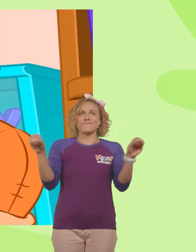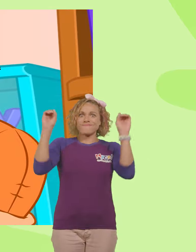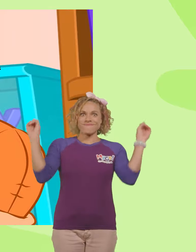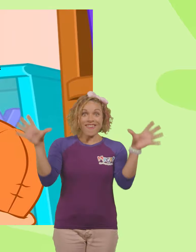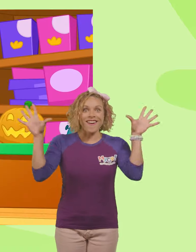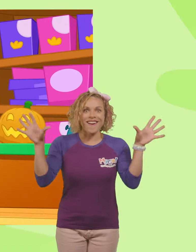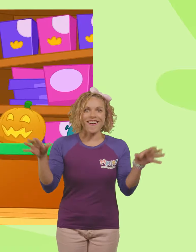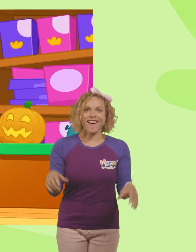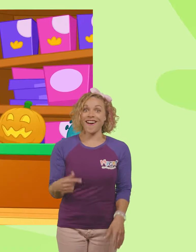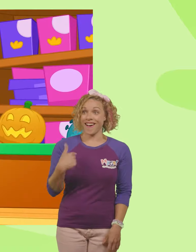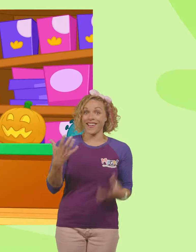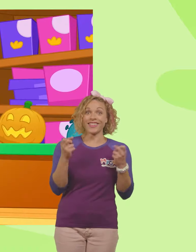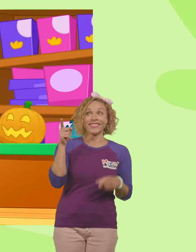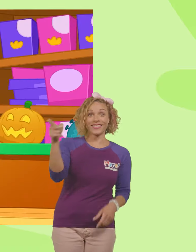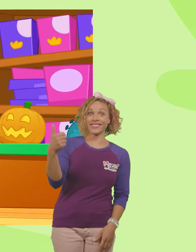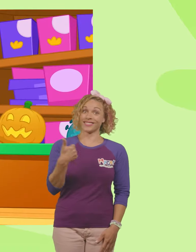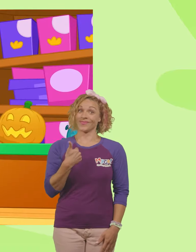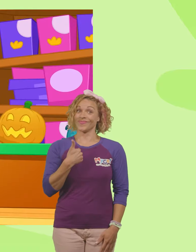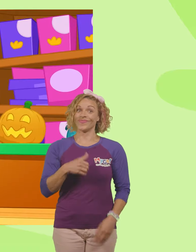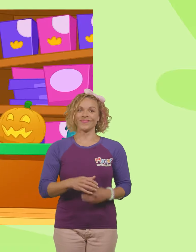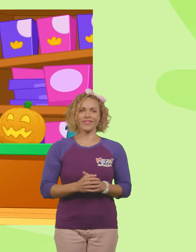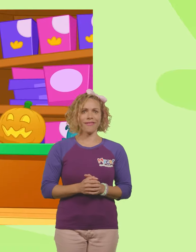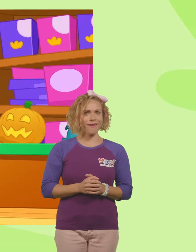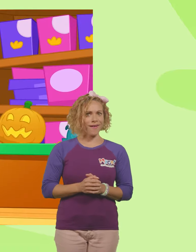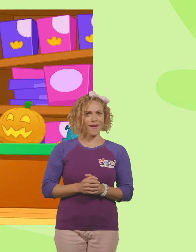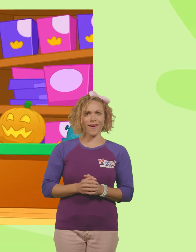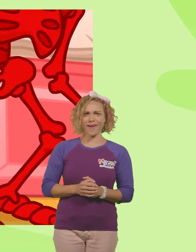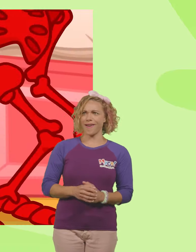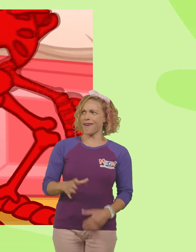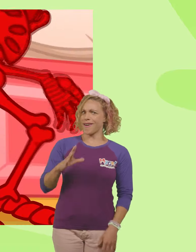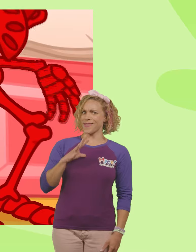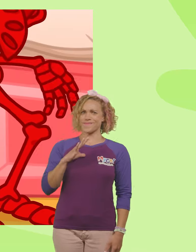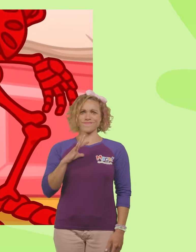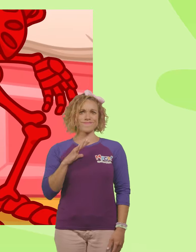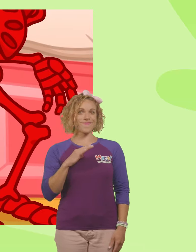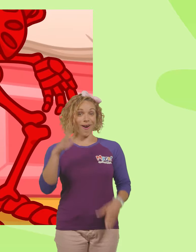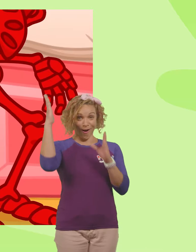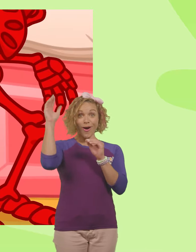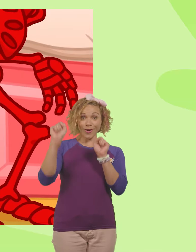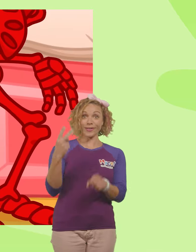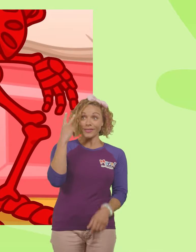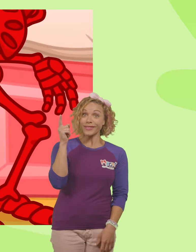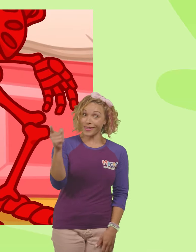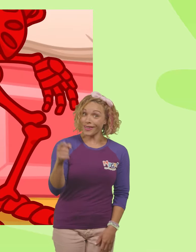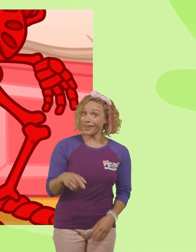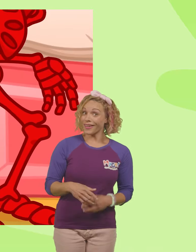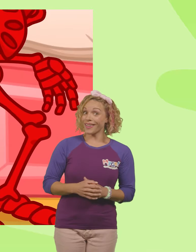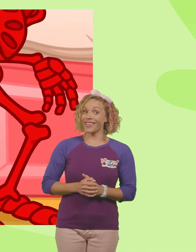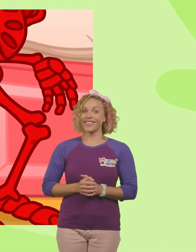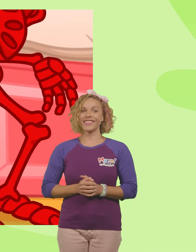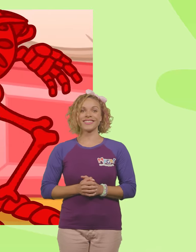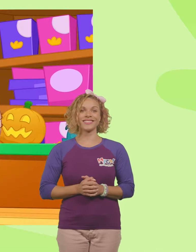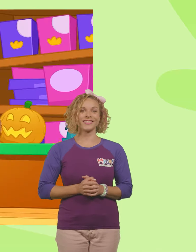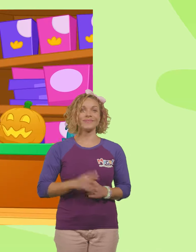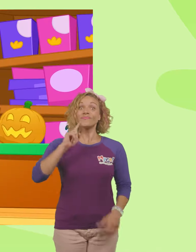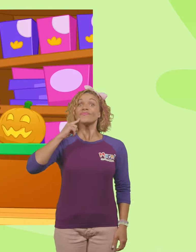sorts of crazy magic. That's something I want to see for myself. sounds cool. I hope you get